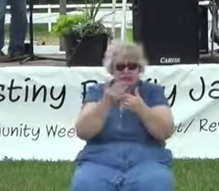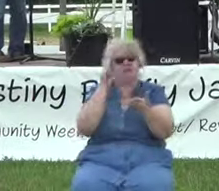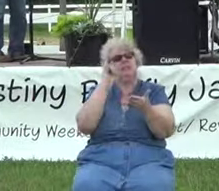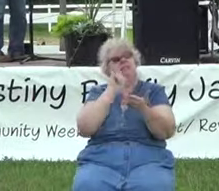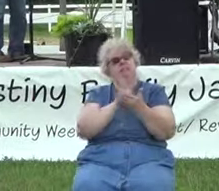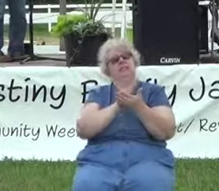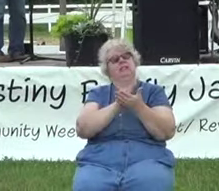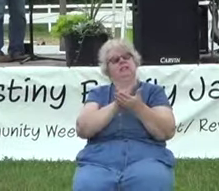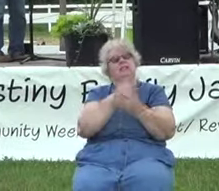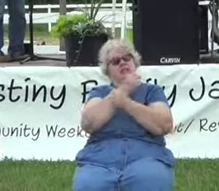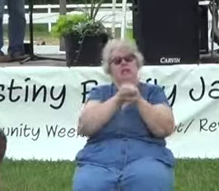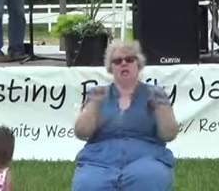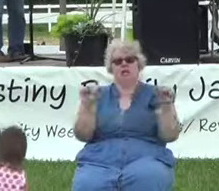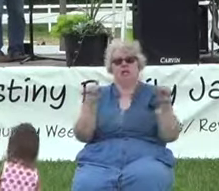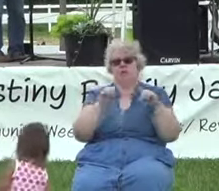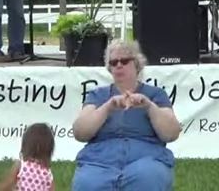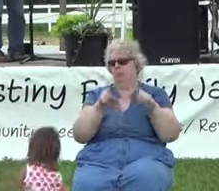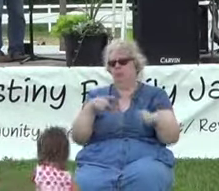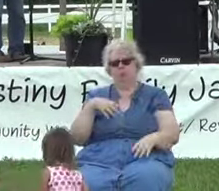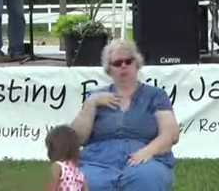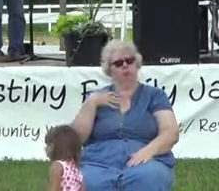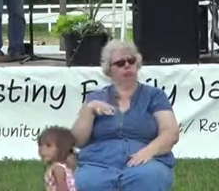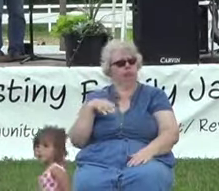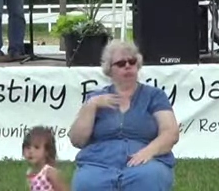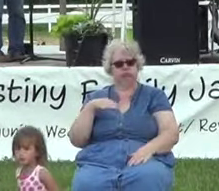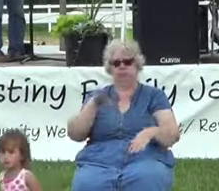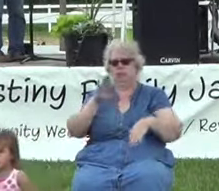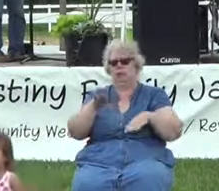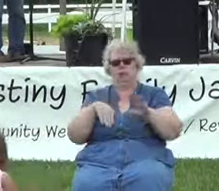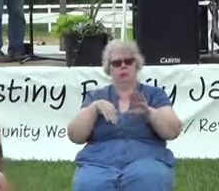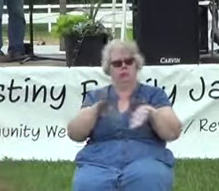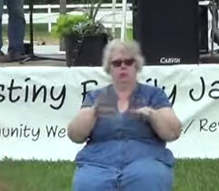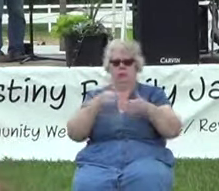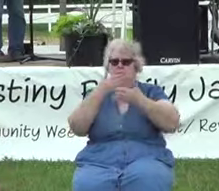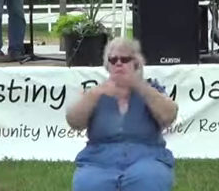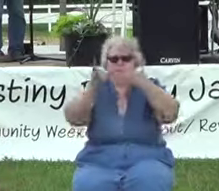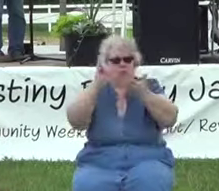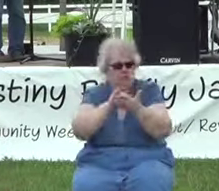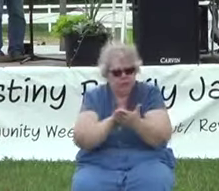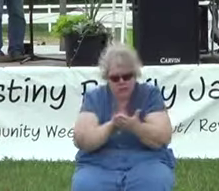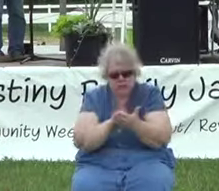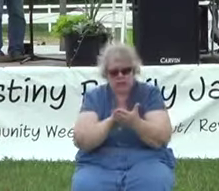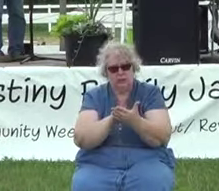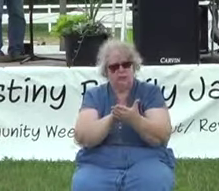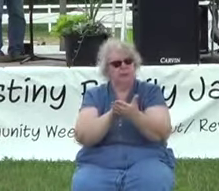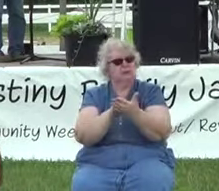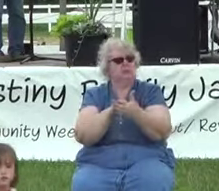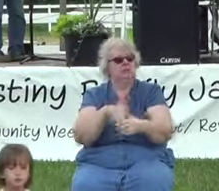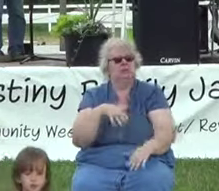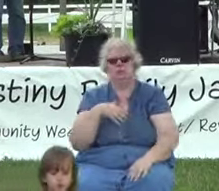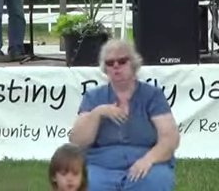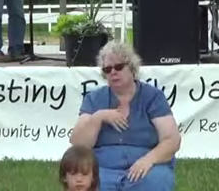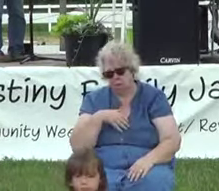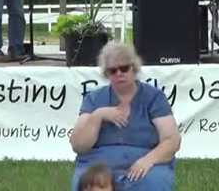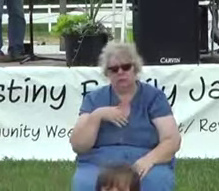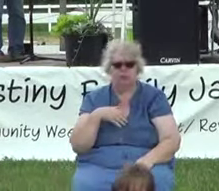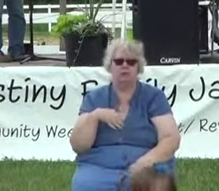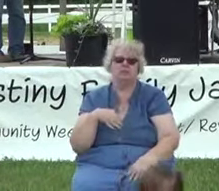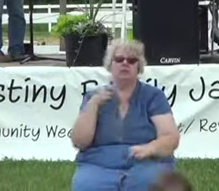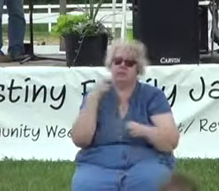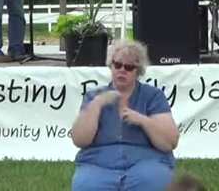saved. But oh my God, the walk ahead after you do it is a bear. It